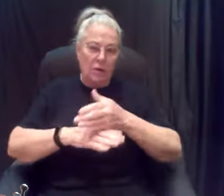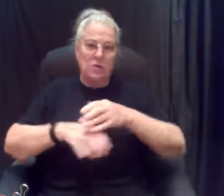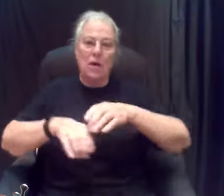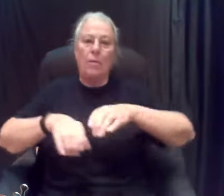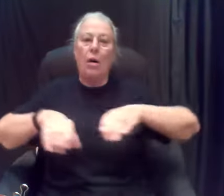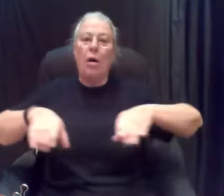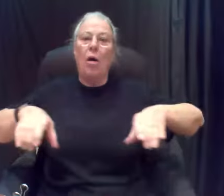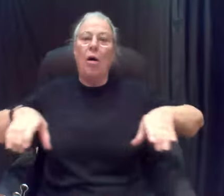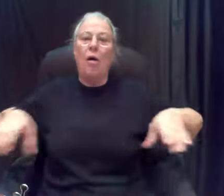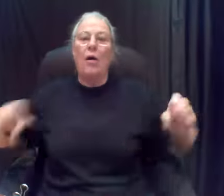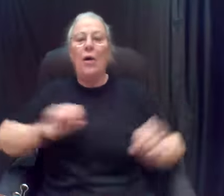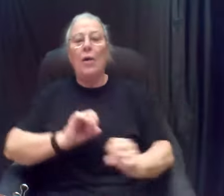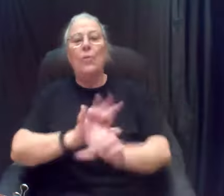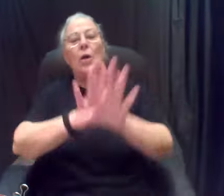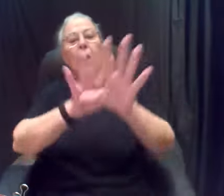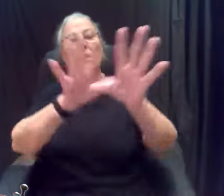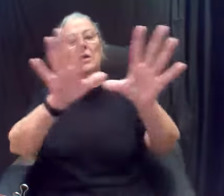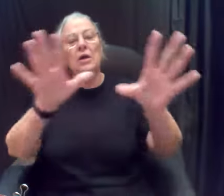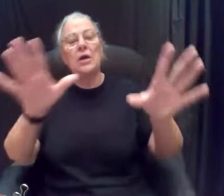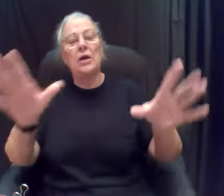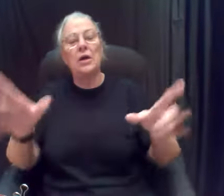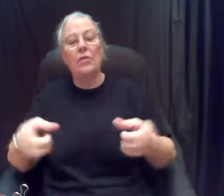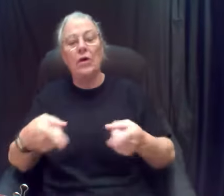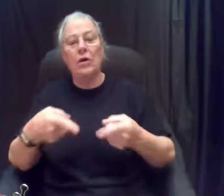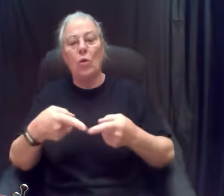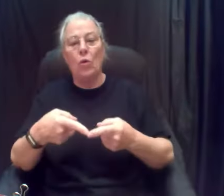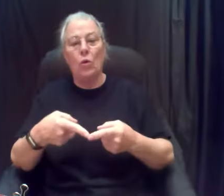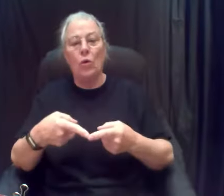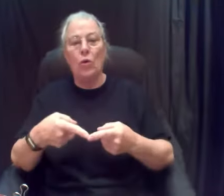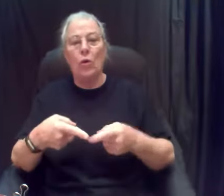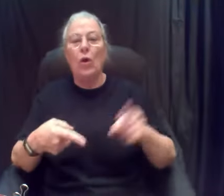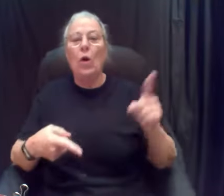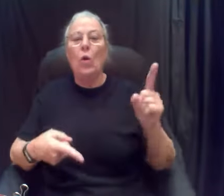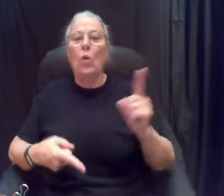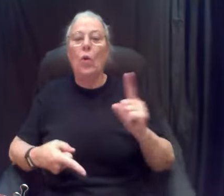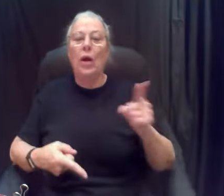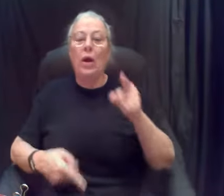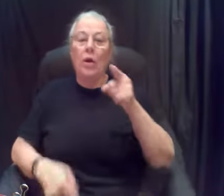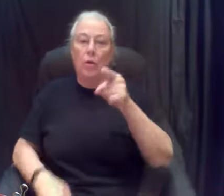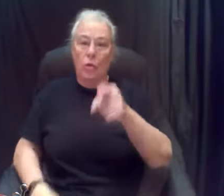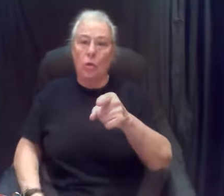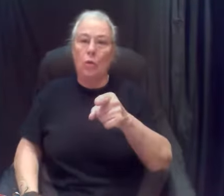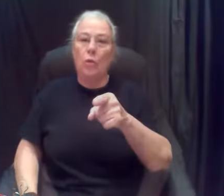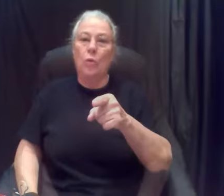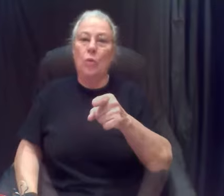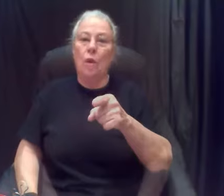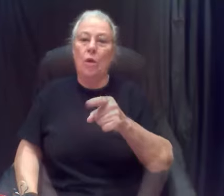the bar. Brighten the corner where you